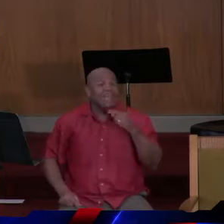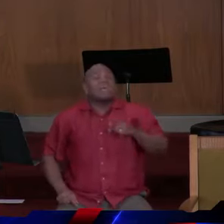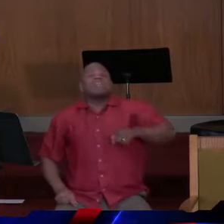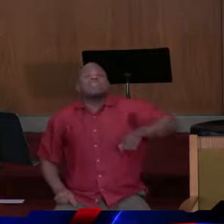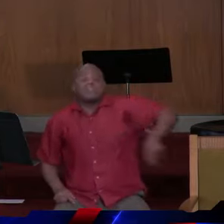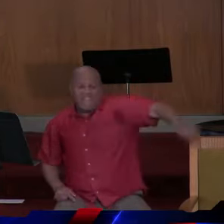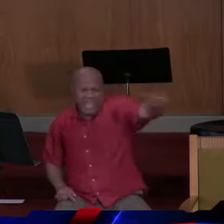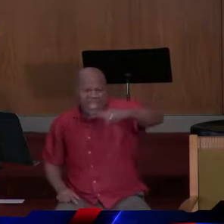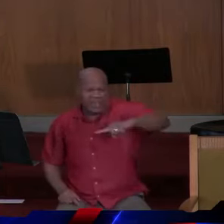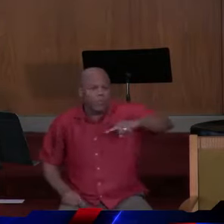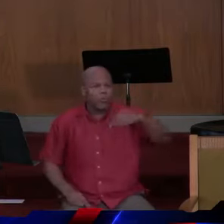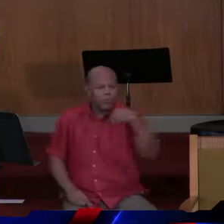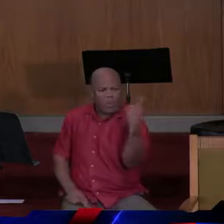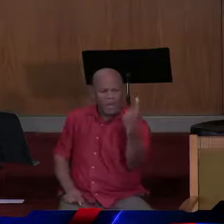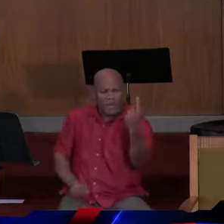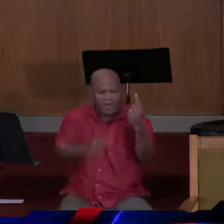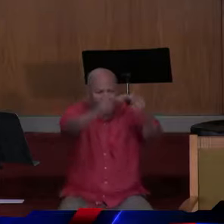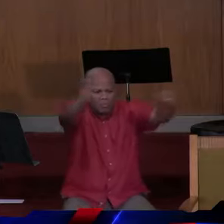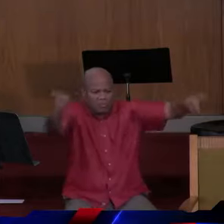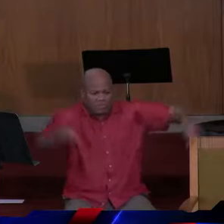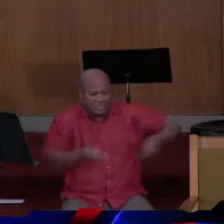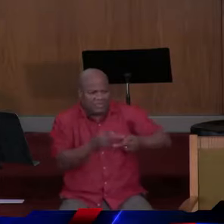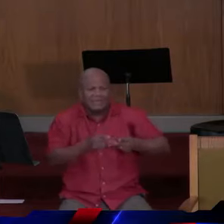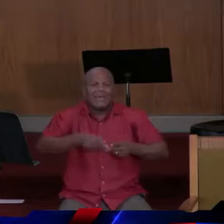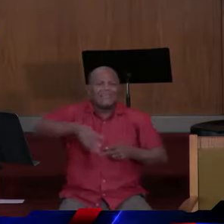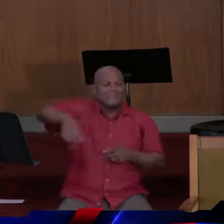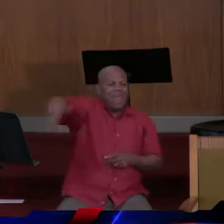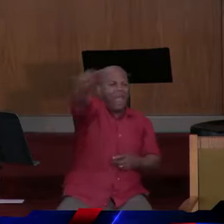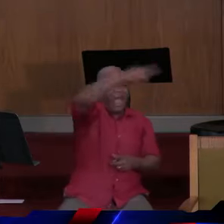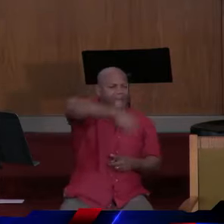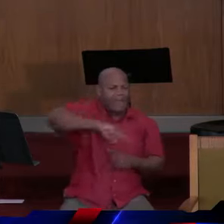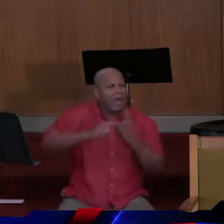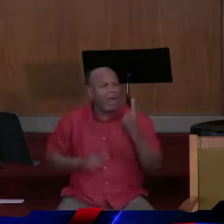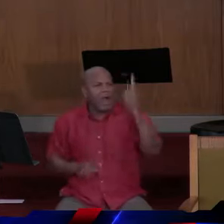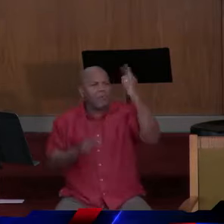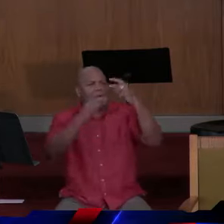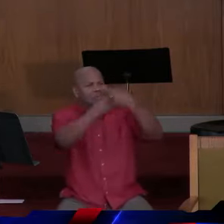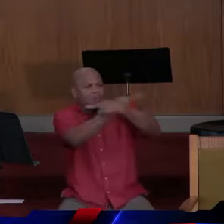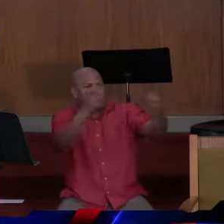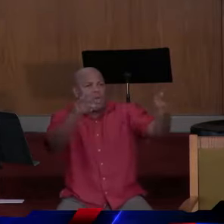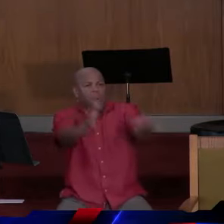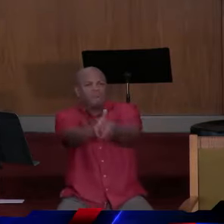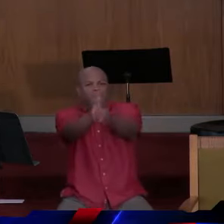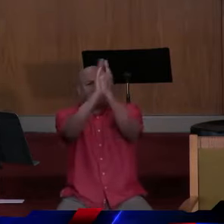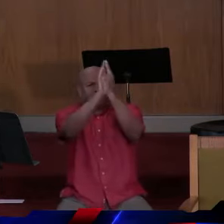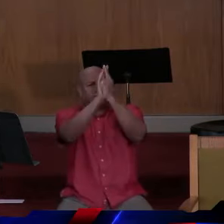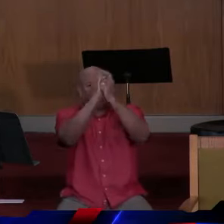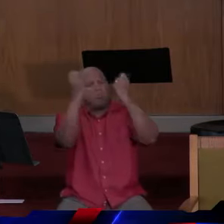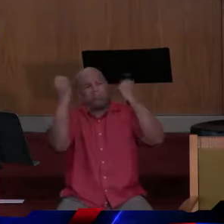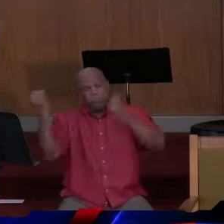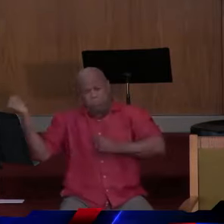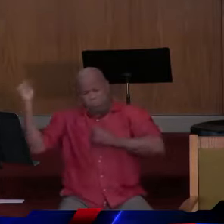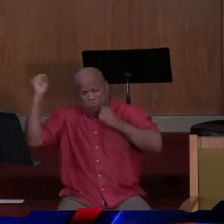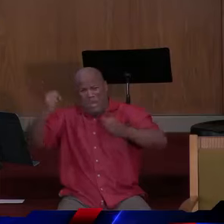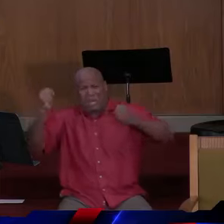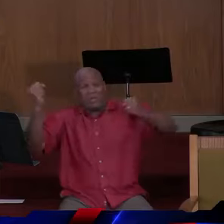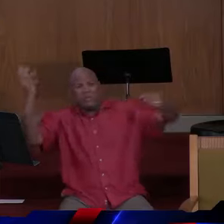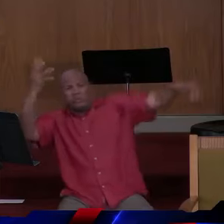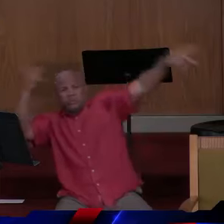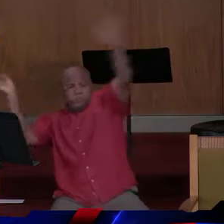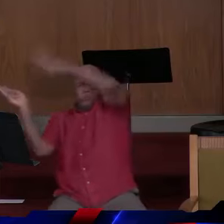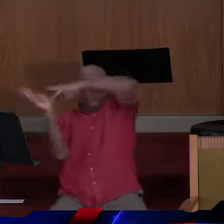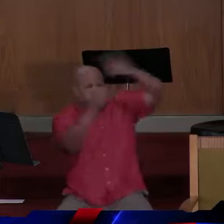They were in one place. They were in an upper room. And suddenly, like a mighty rushing wind, Spirit fell